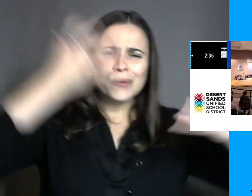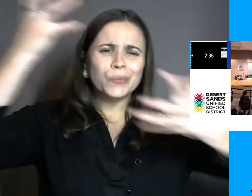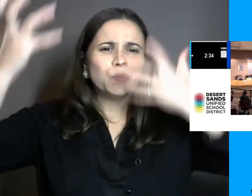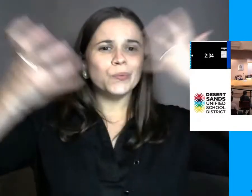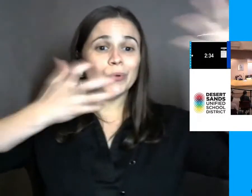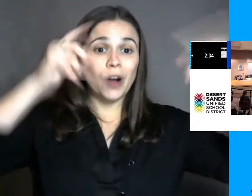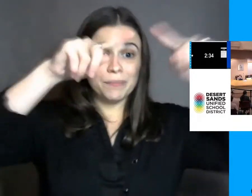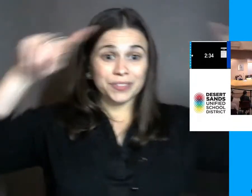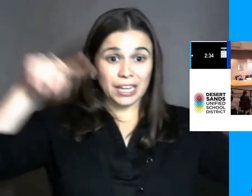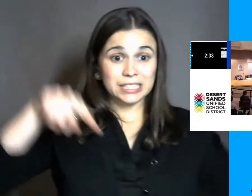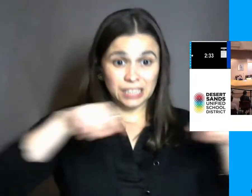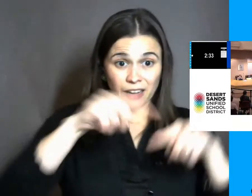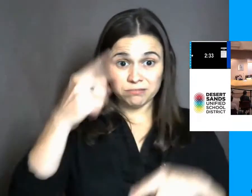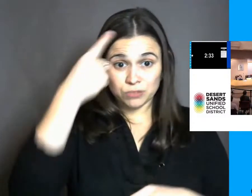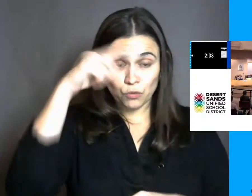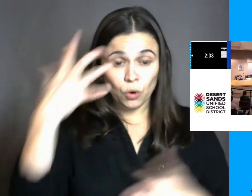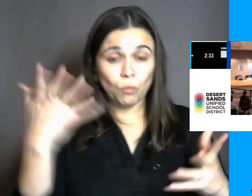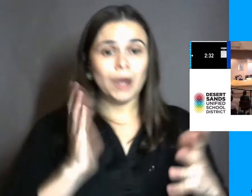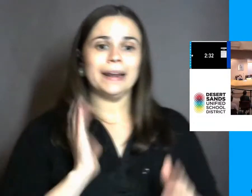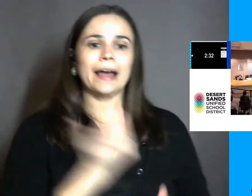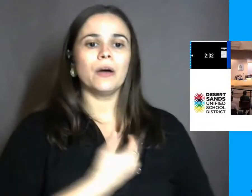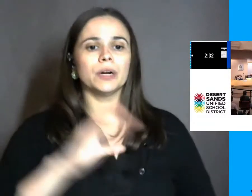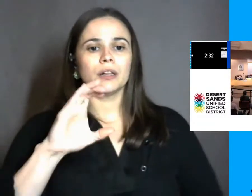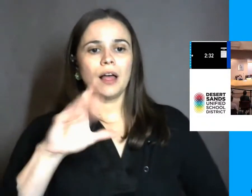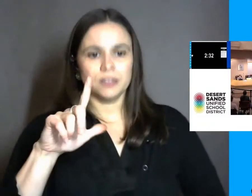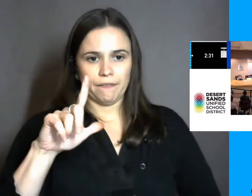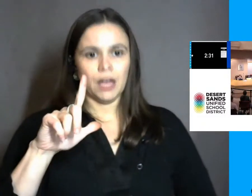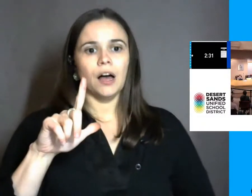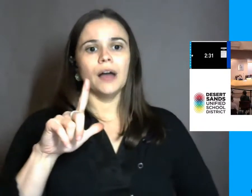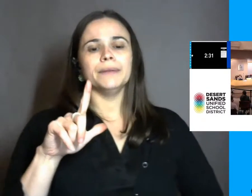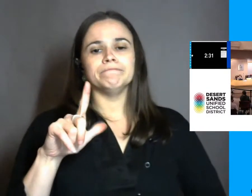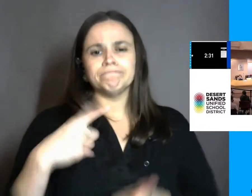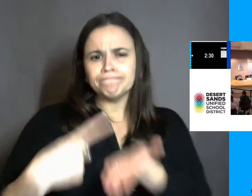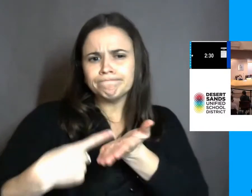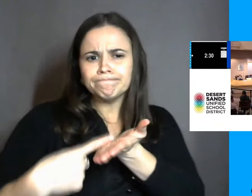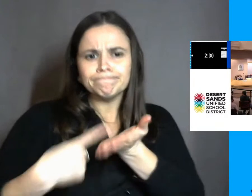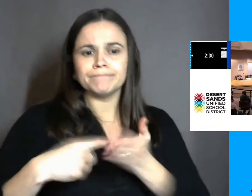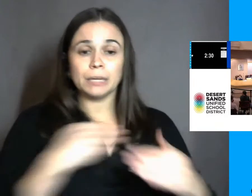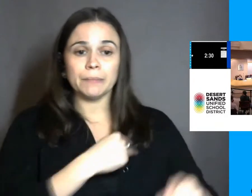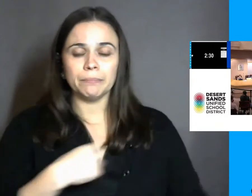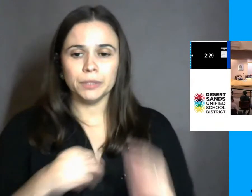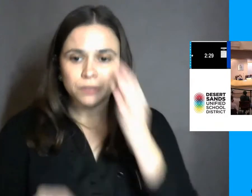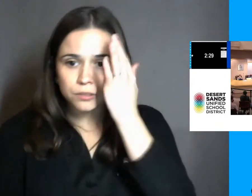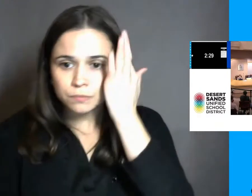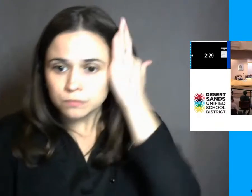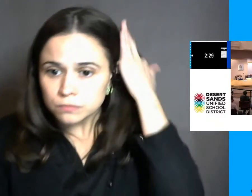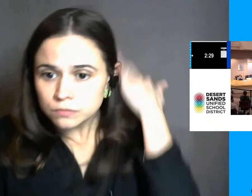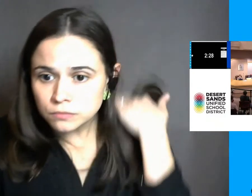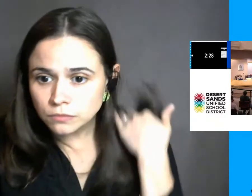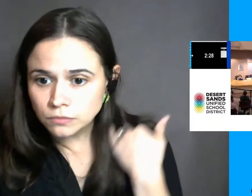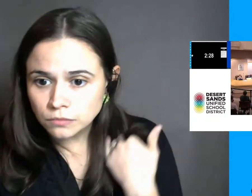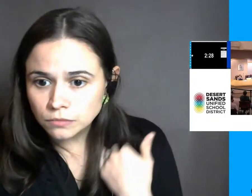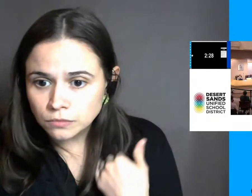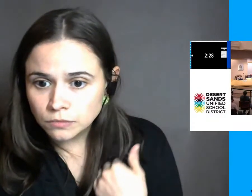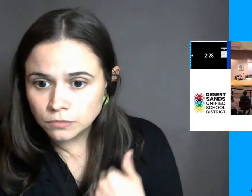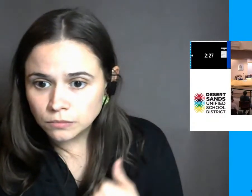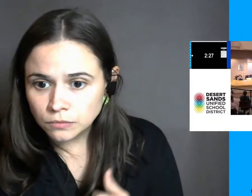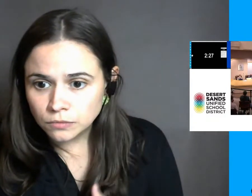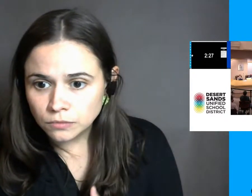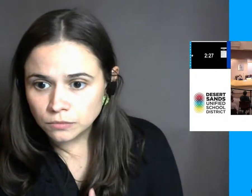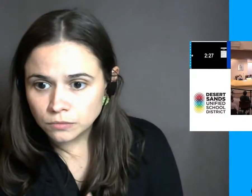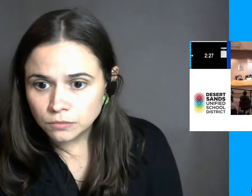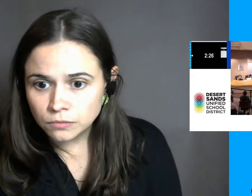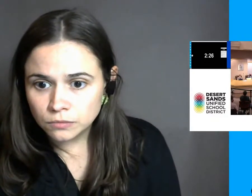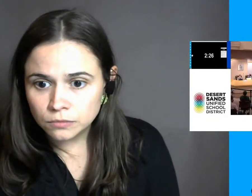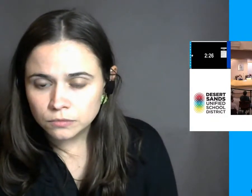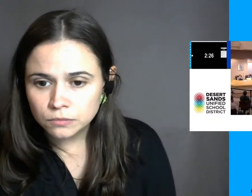our fellow classified bargaining unit members. We are in a unique place at the table that we have a full